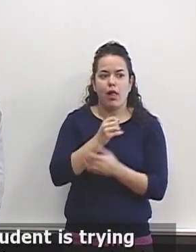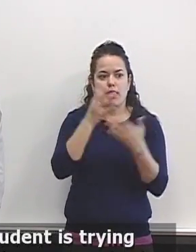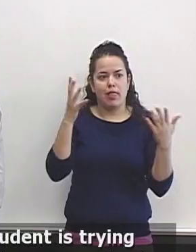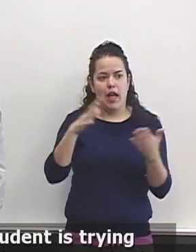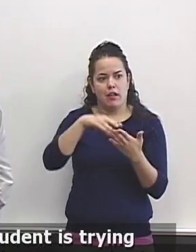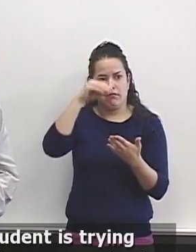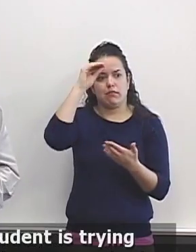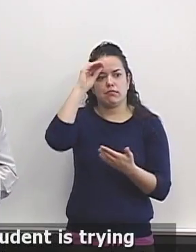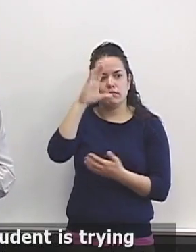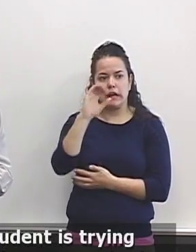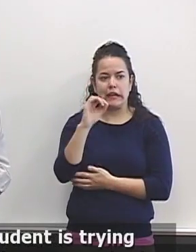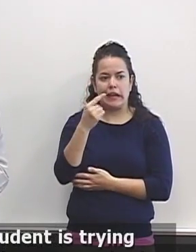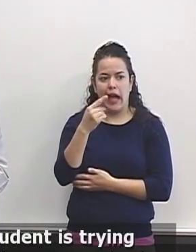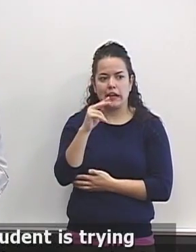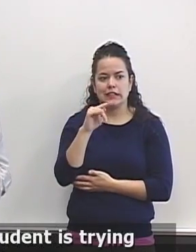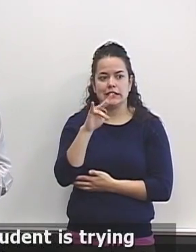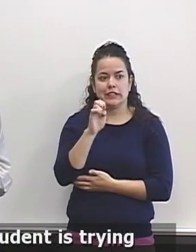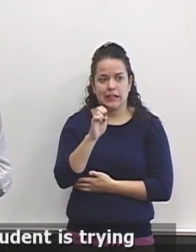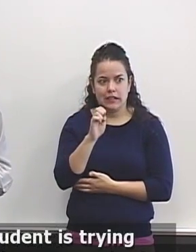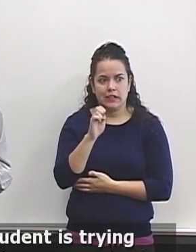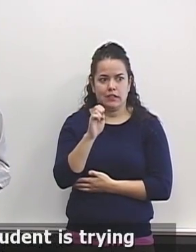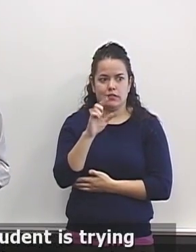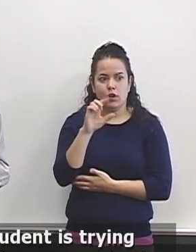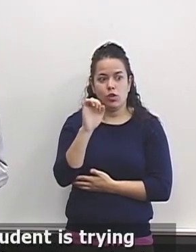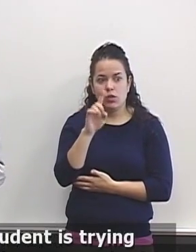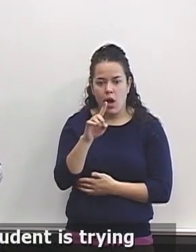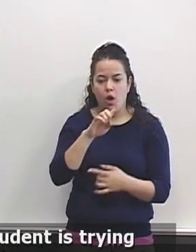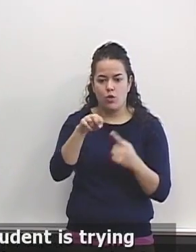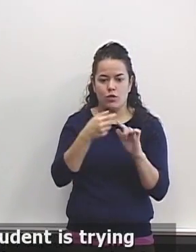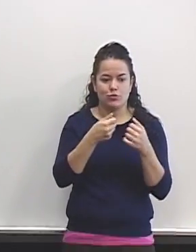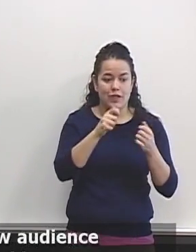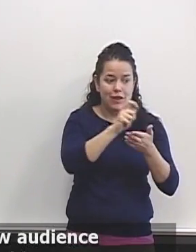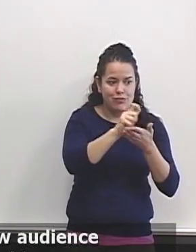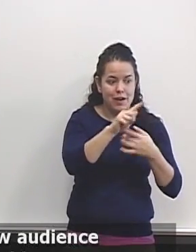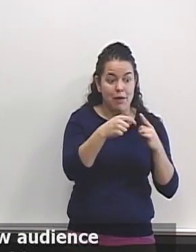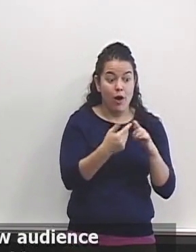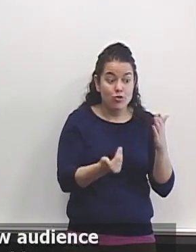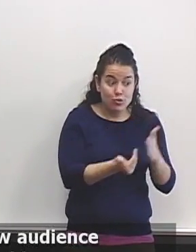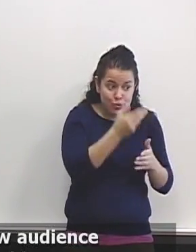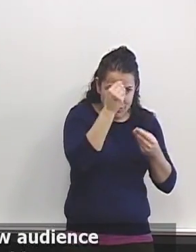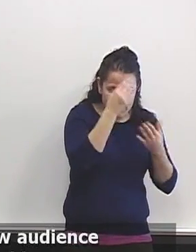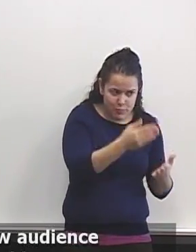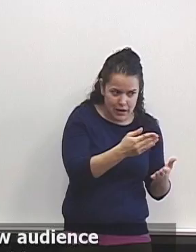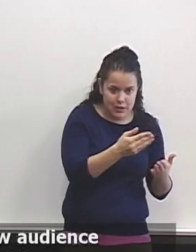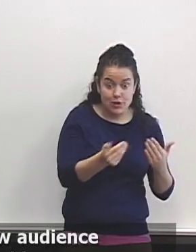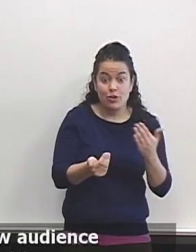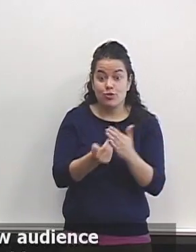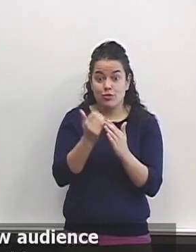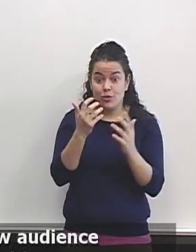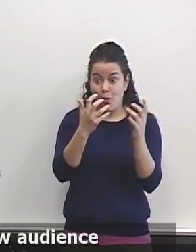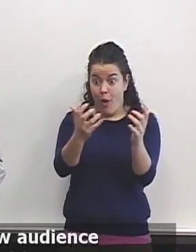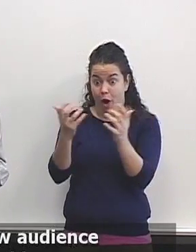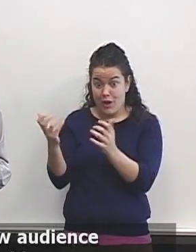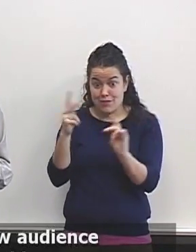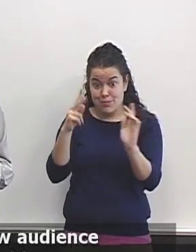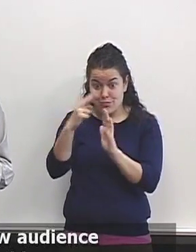is trying to write about a new content for a new audience in a second language.